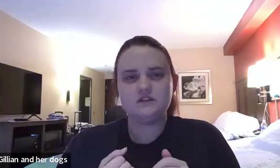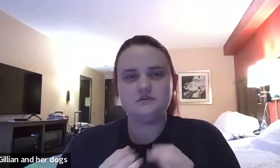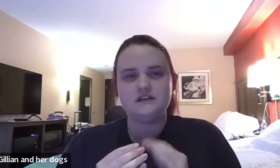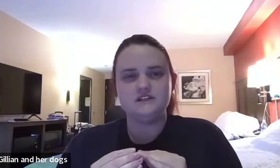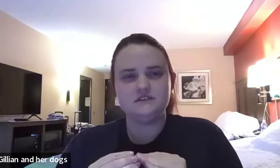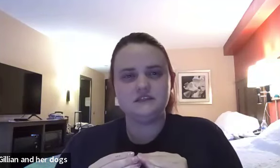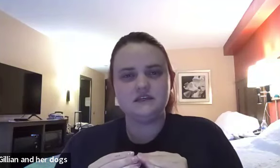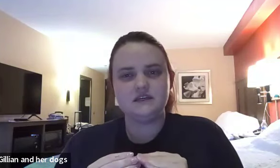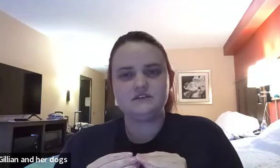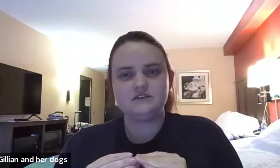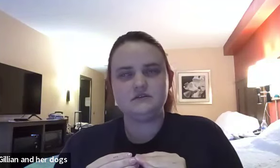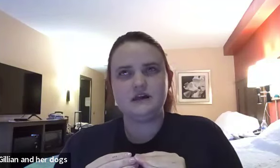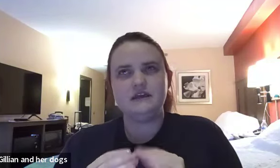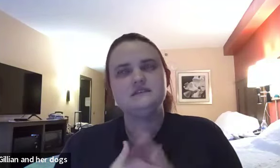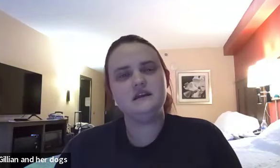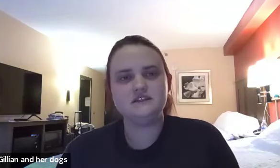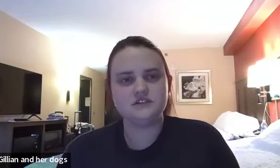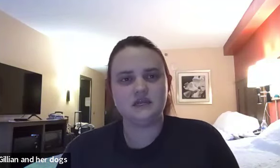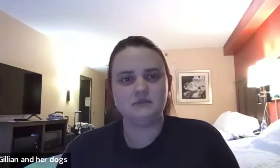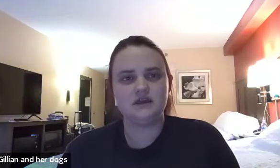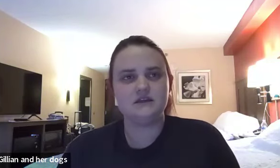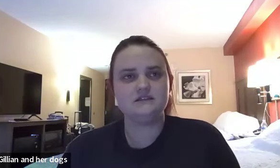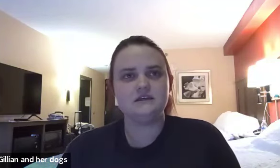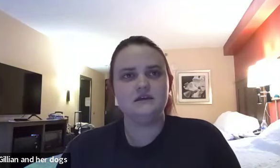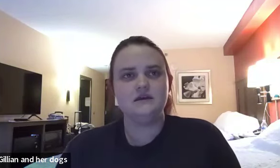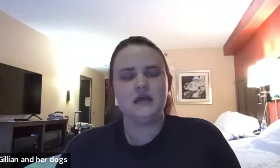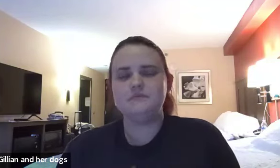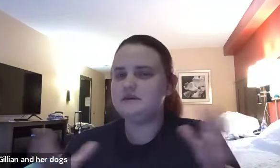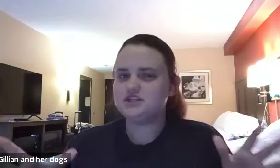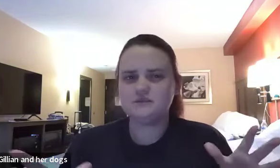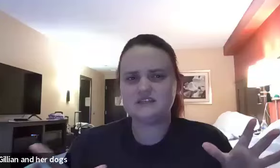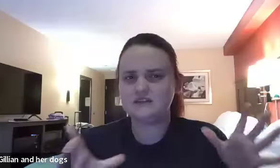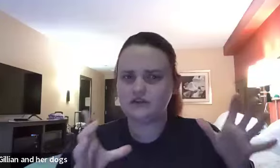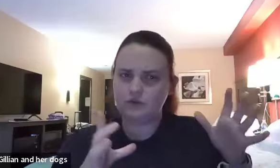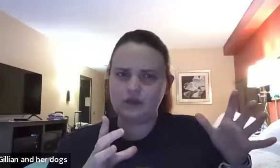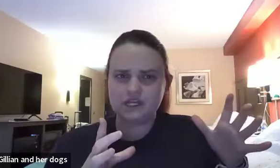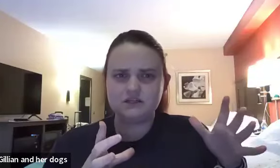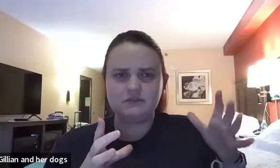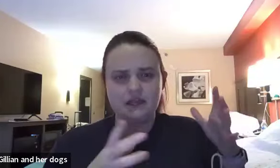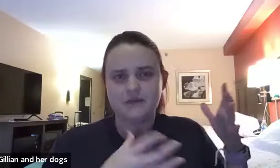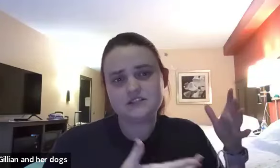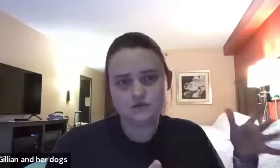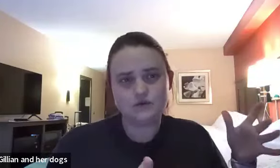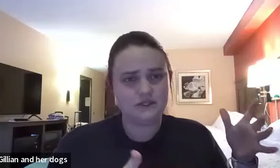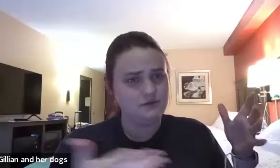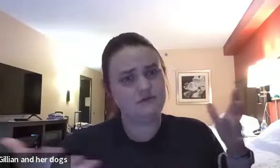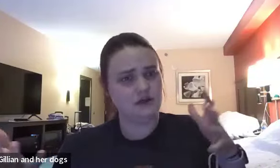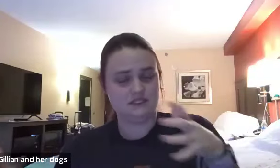ones where I do see it, like, it's kind of interesting because, and maybe it's just because of like the location of like at my school, we do have a lot of